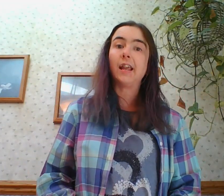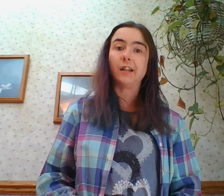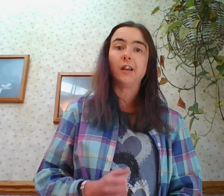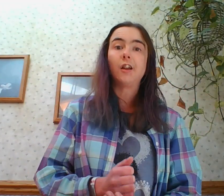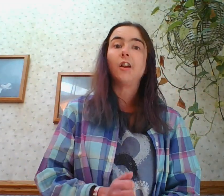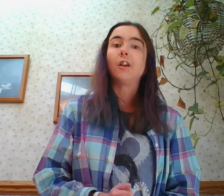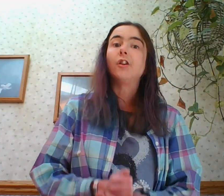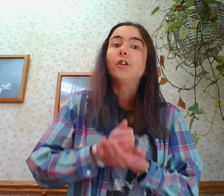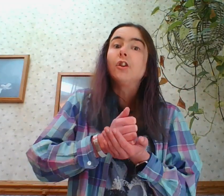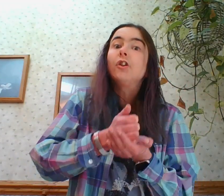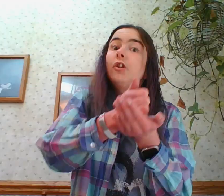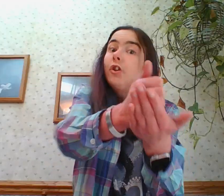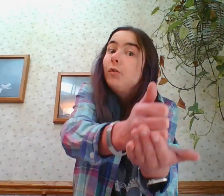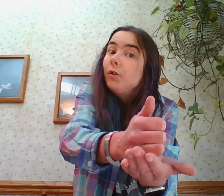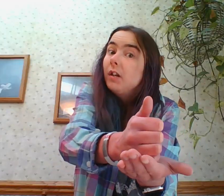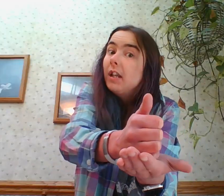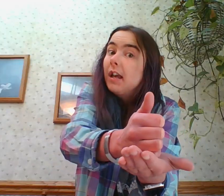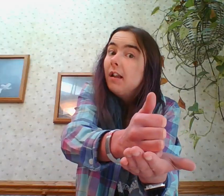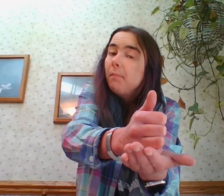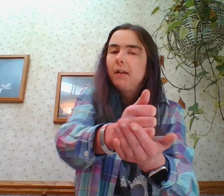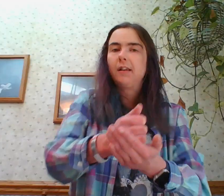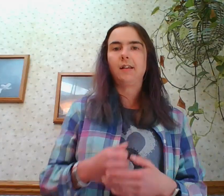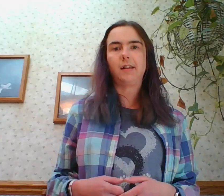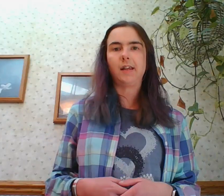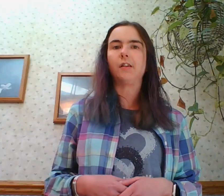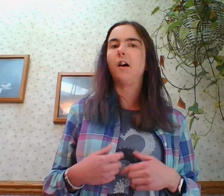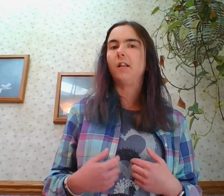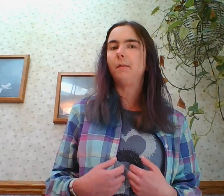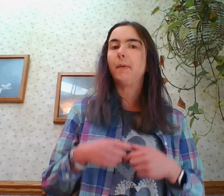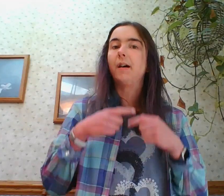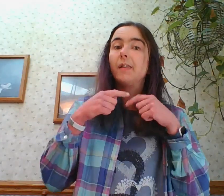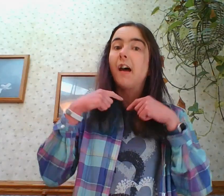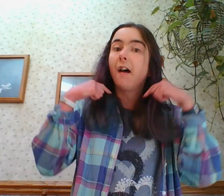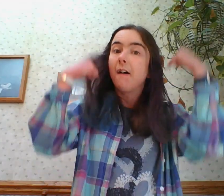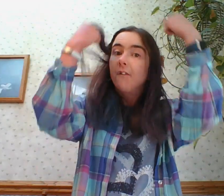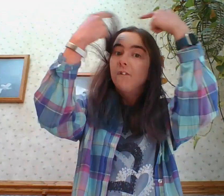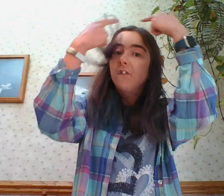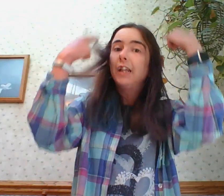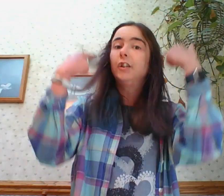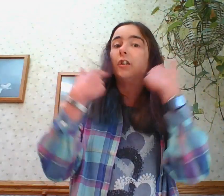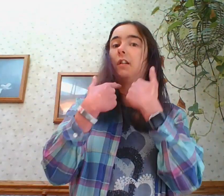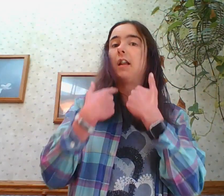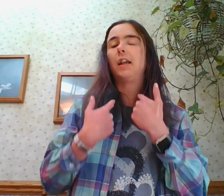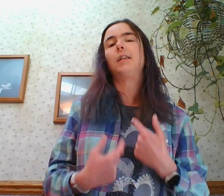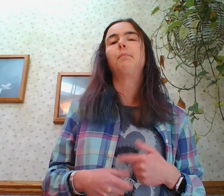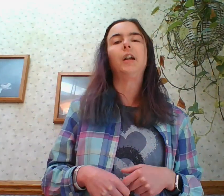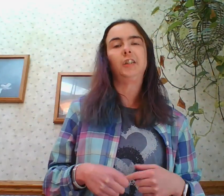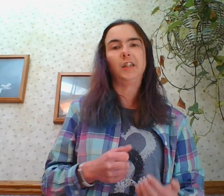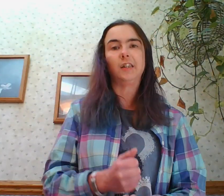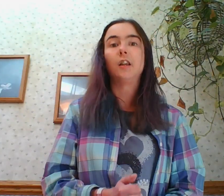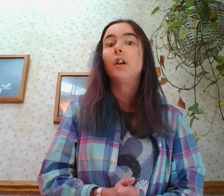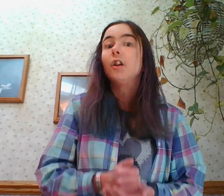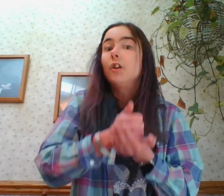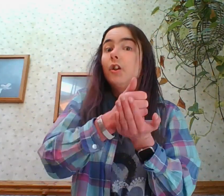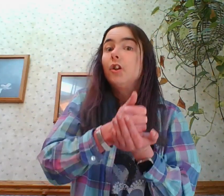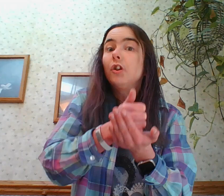And do you need help? It's all about the facial expressions.